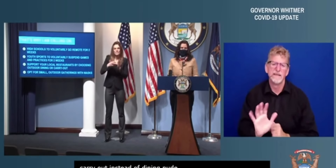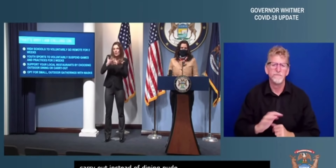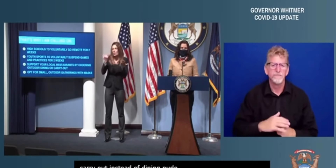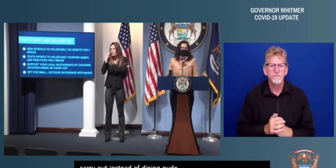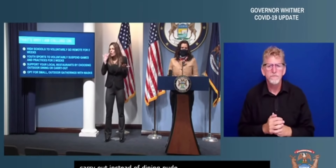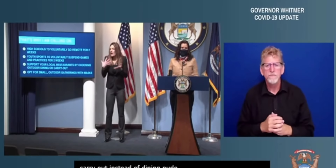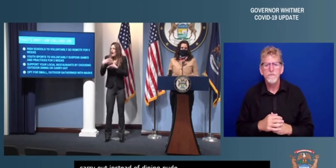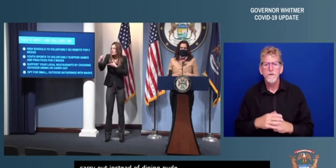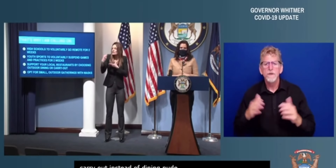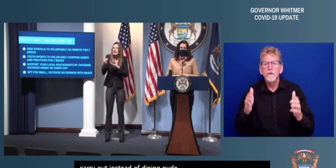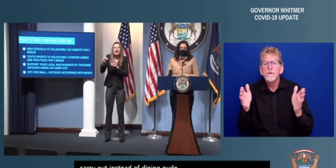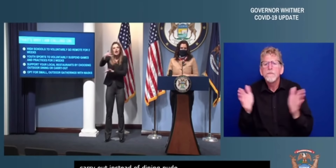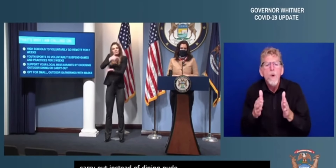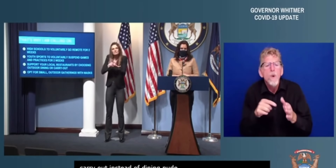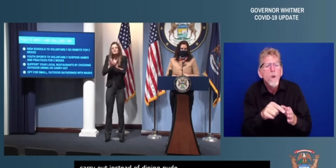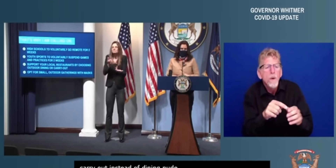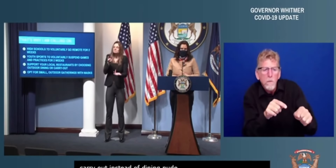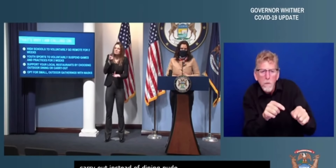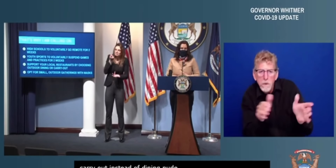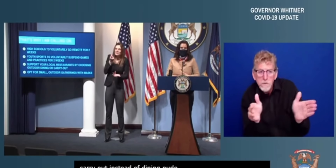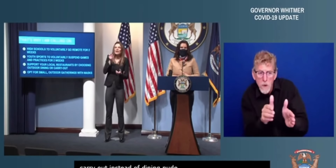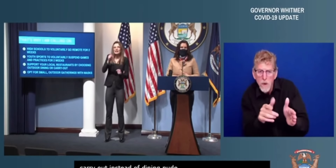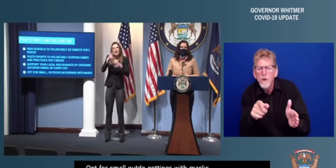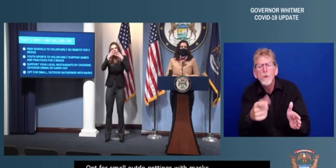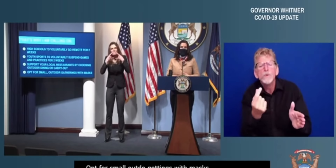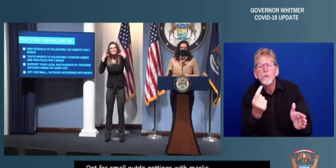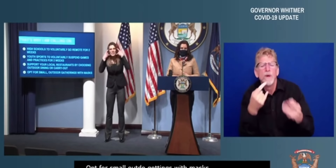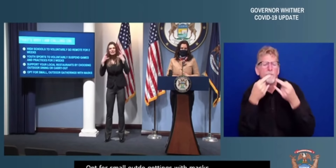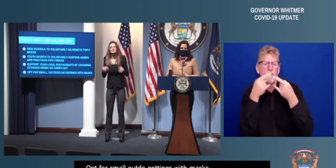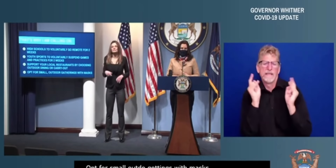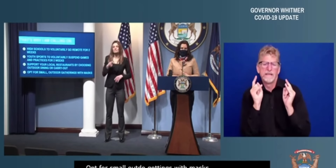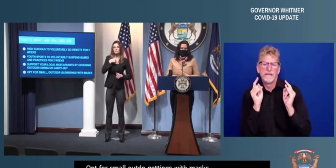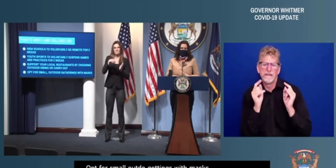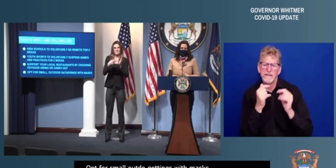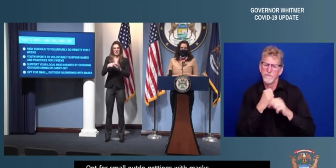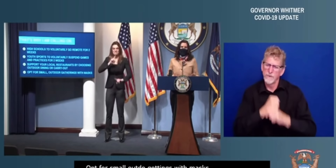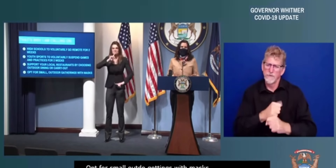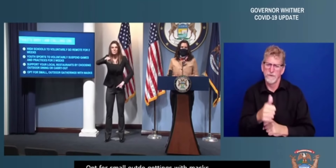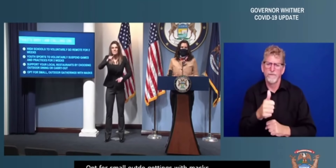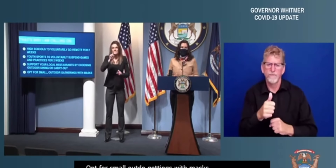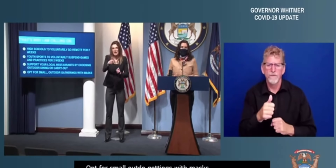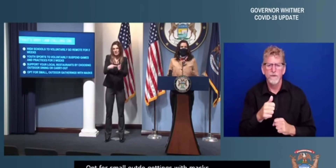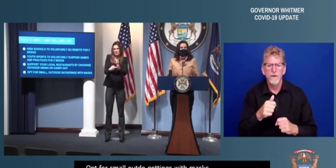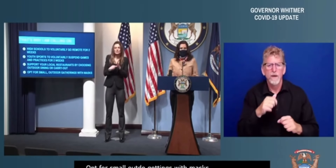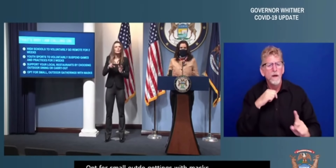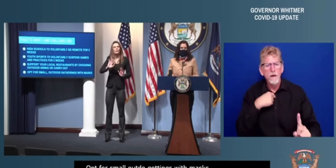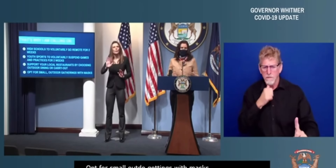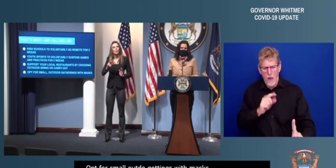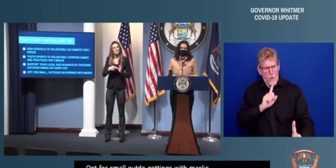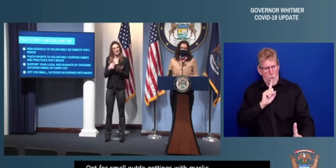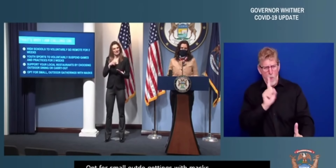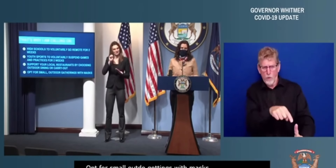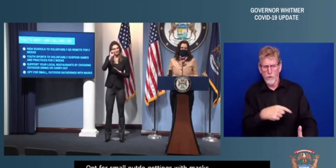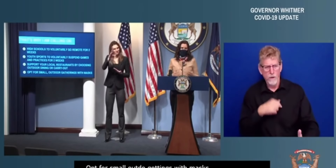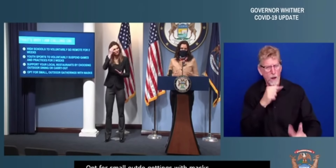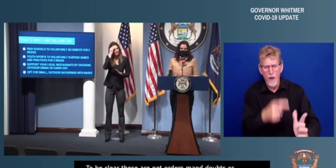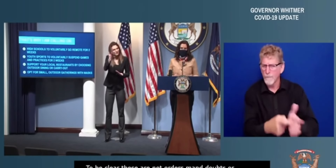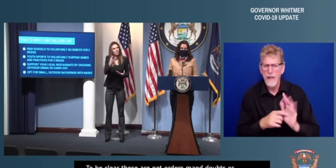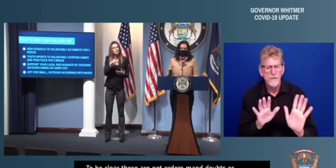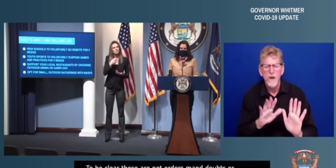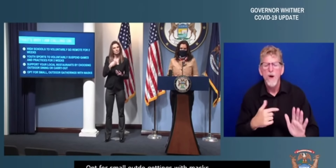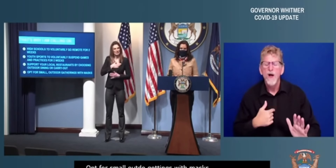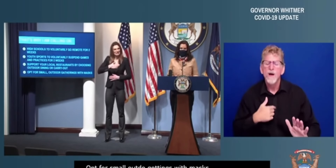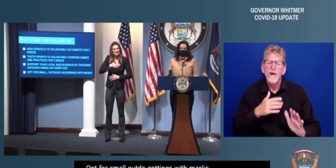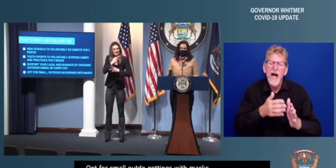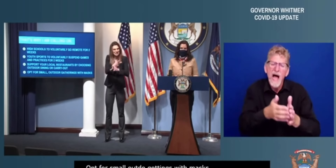masks. To be very clear, these are not orders, mandates, or requirements. A year in, we all know what works, and this